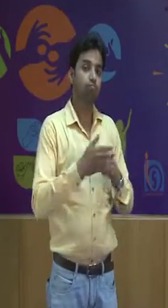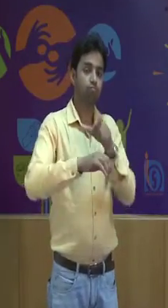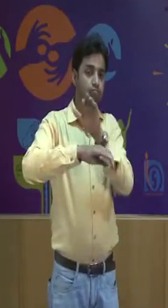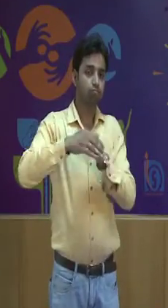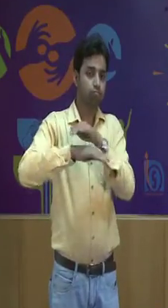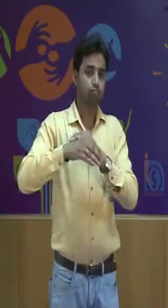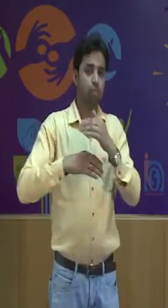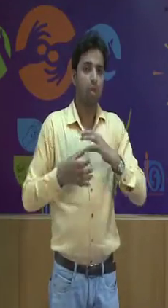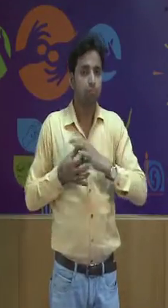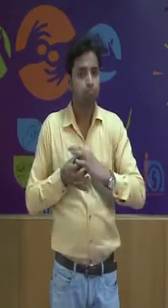continued